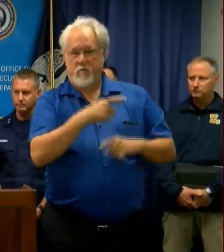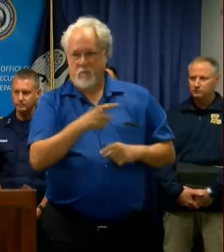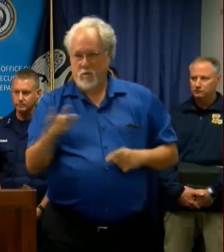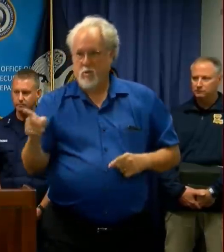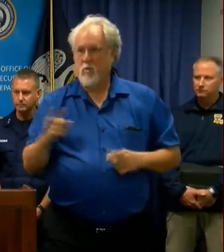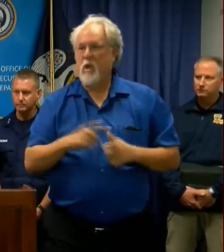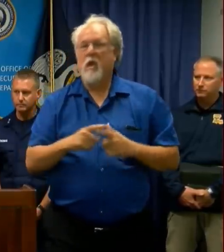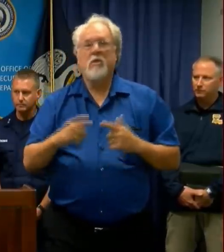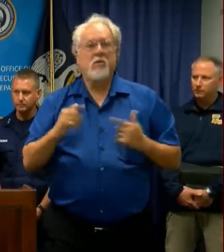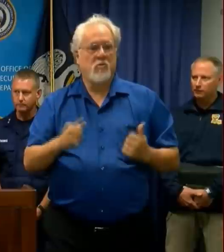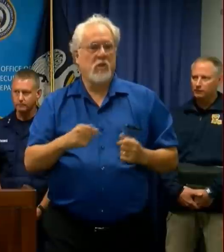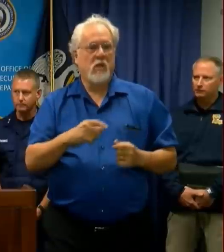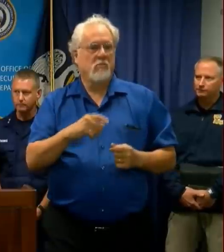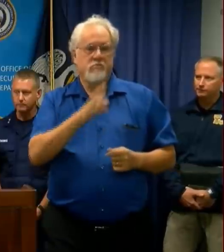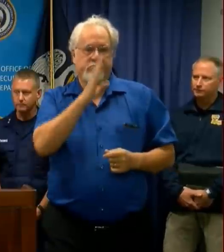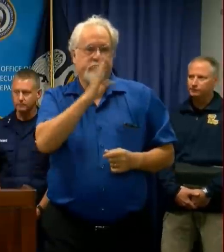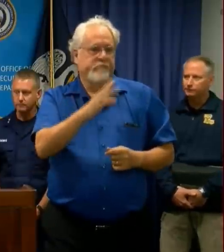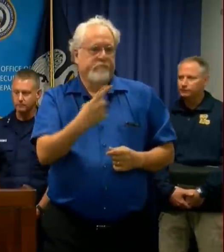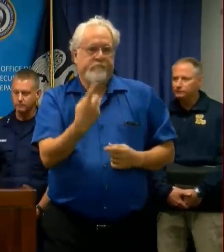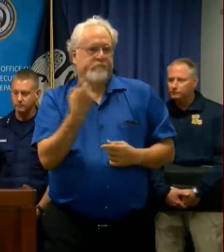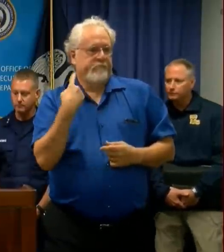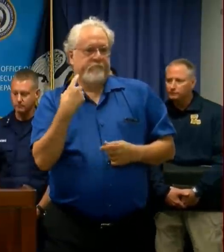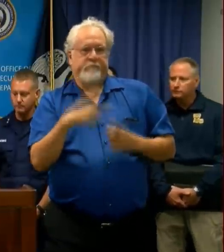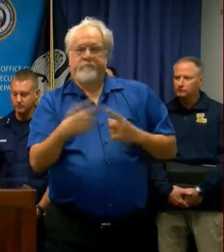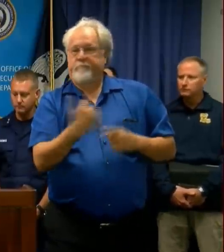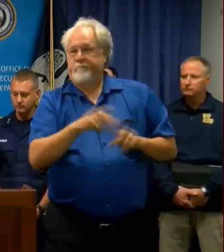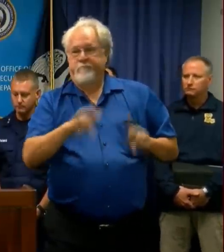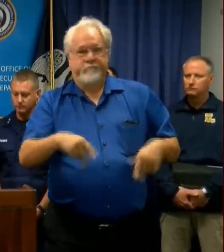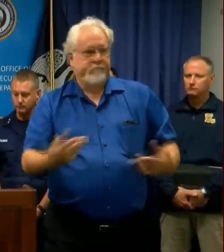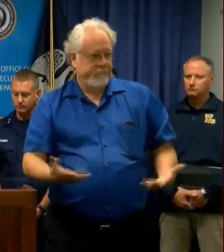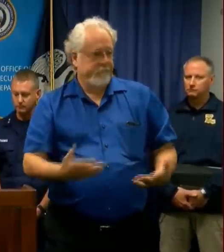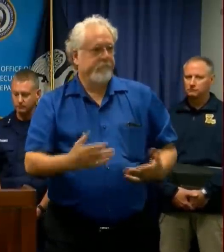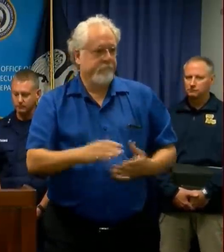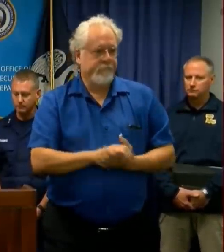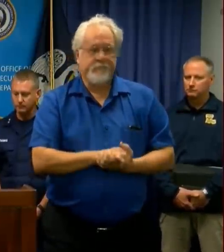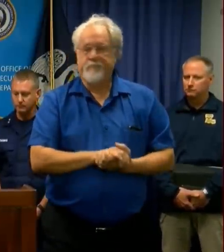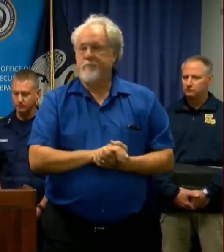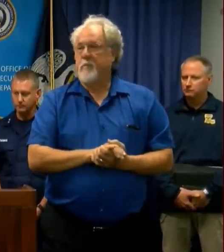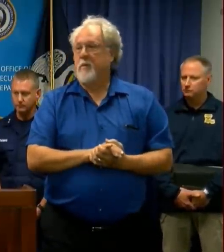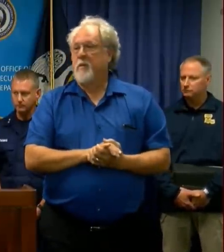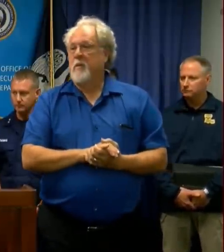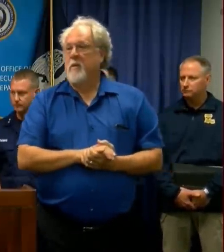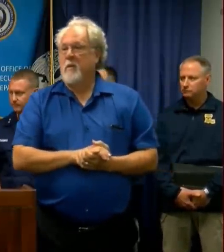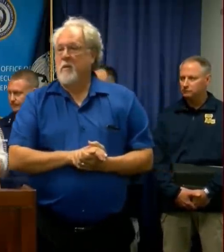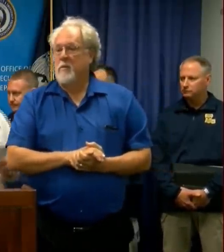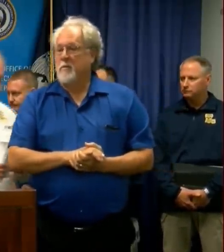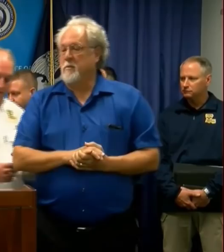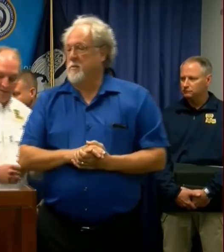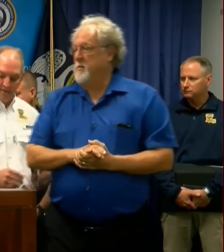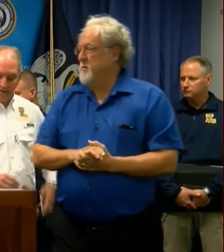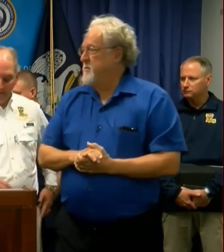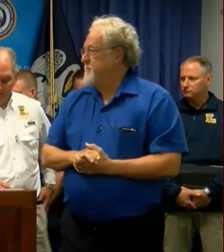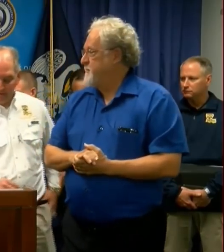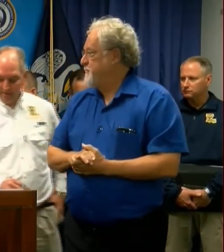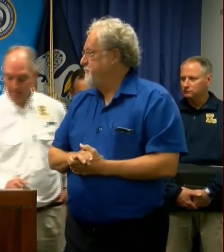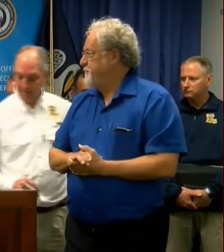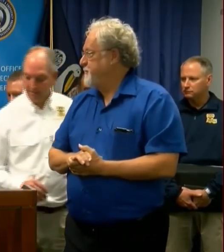you, and you can certainly direct those questions to anyone who is here standing behind me as well.